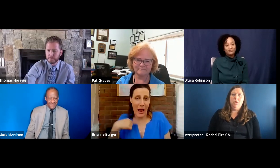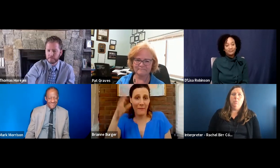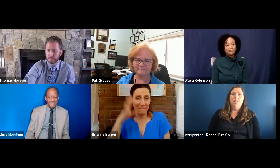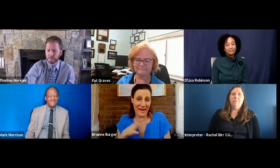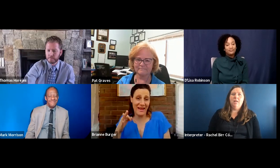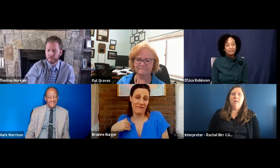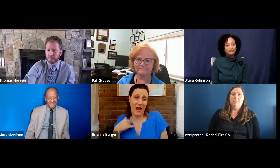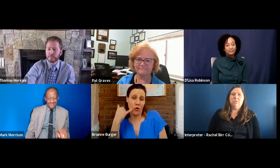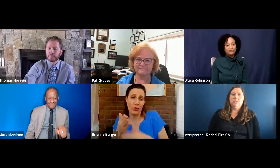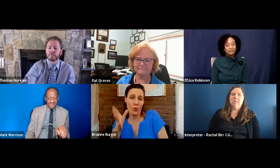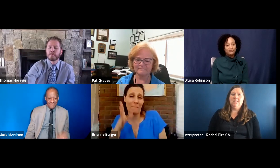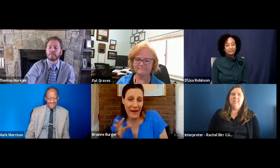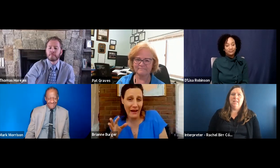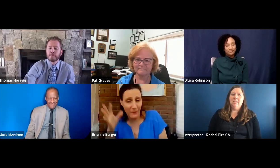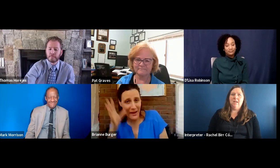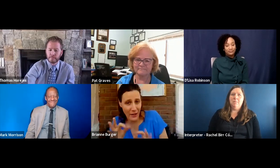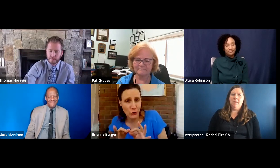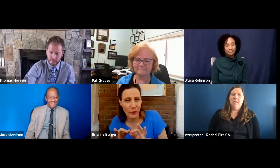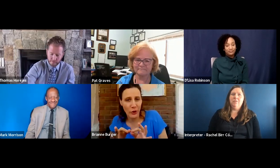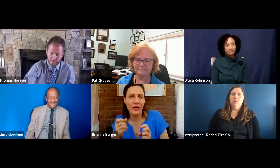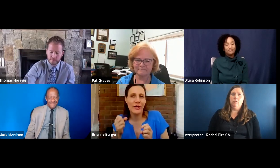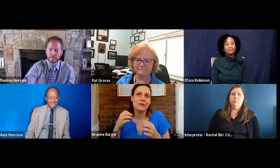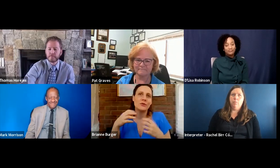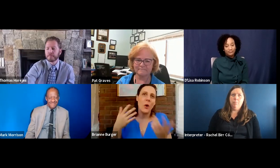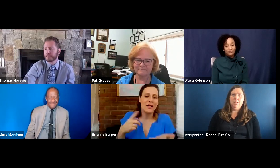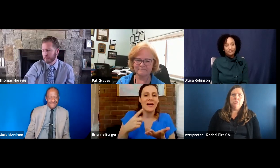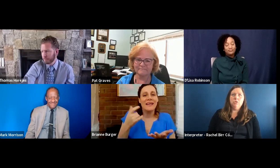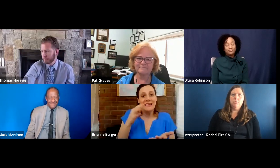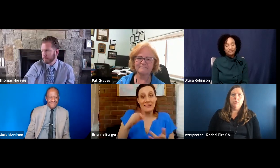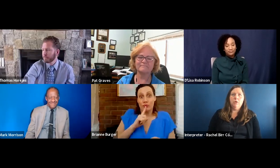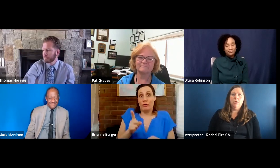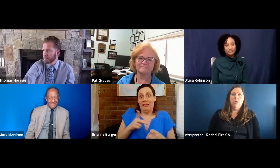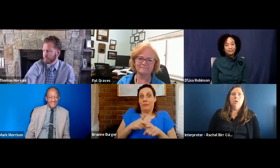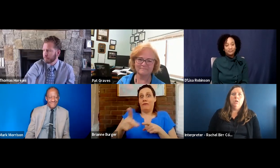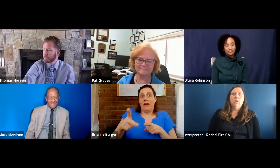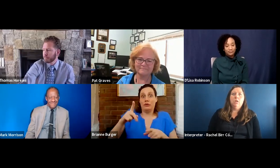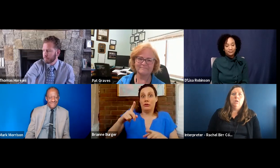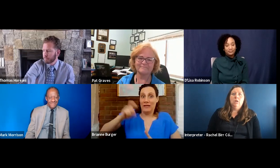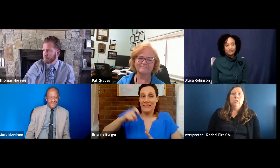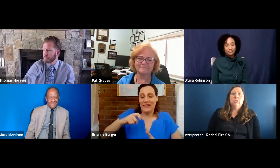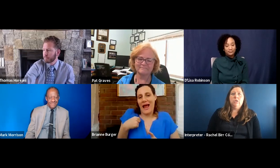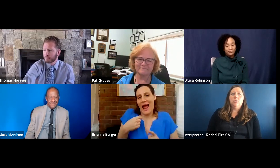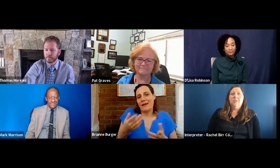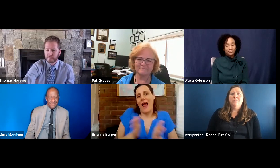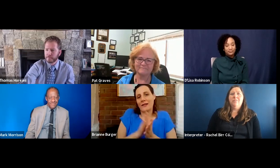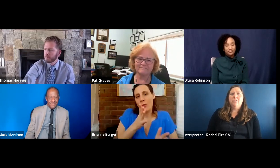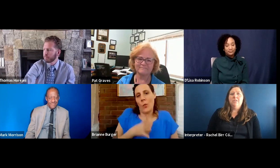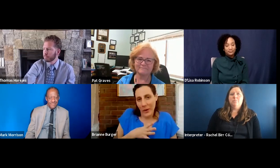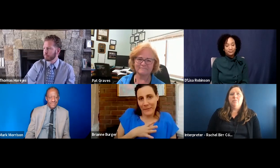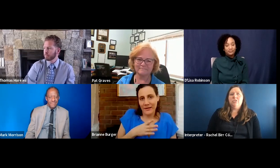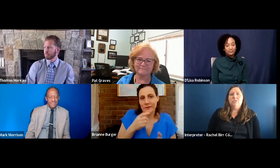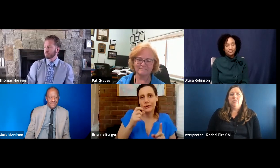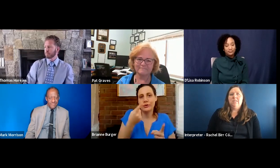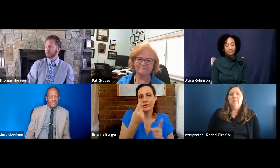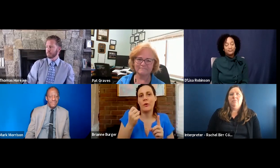phone will have a lot of misunderstandings and think that I'm a man if I call through a male interpreter. So if there is